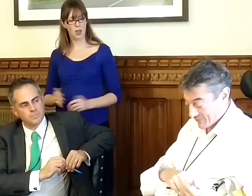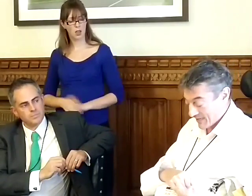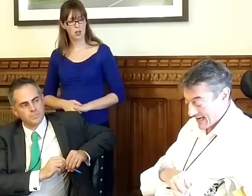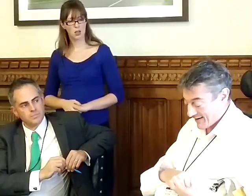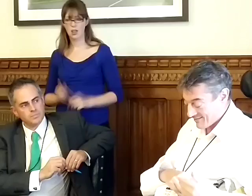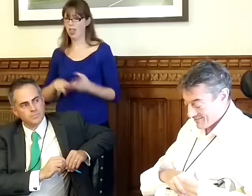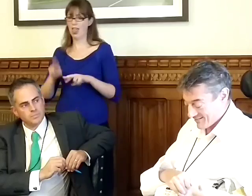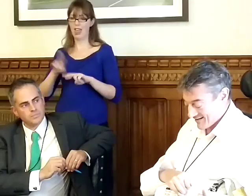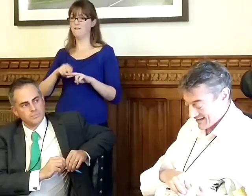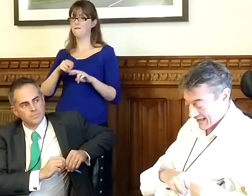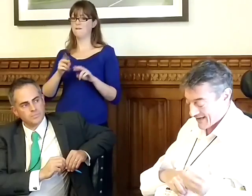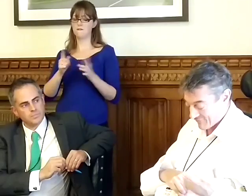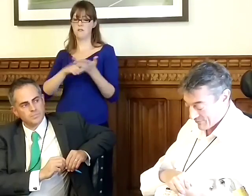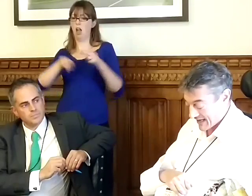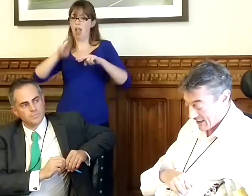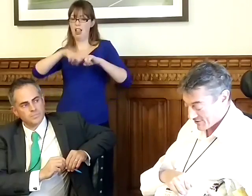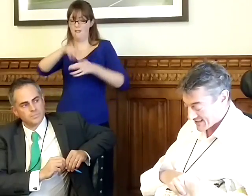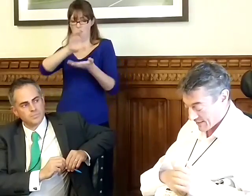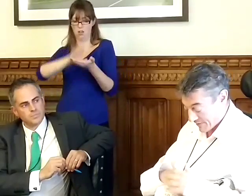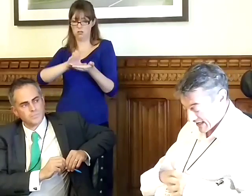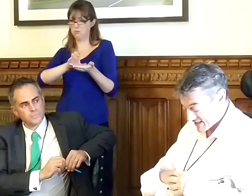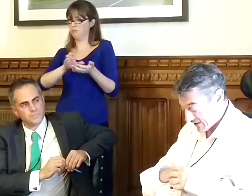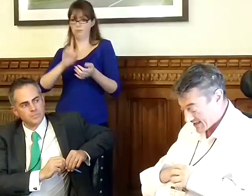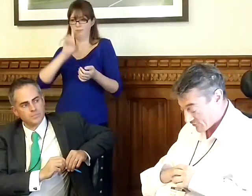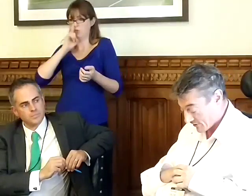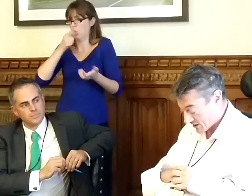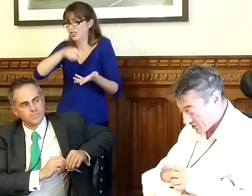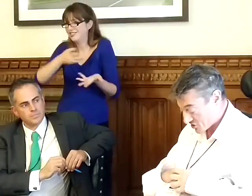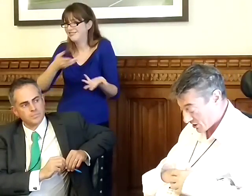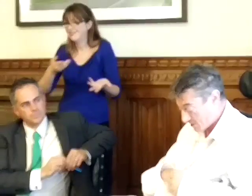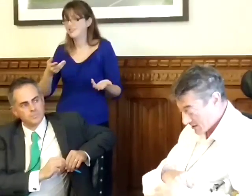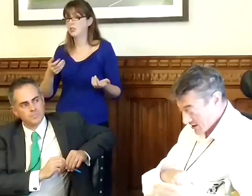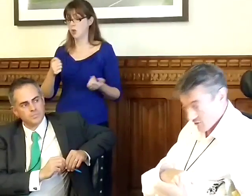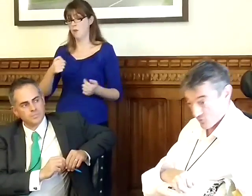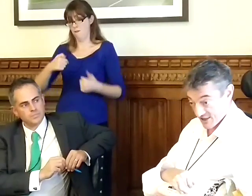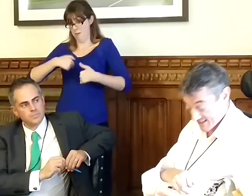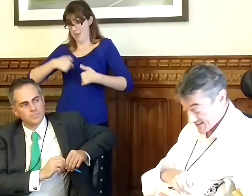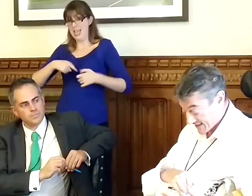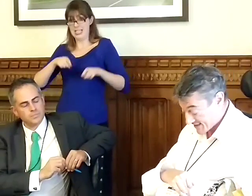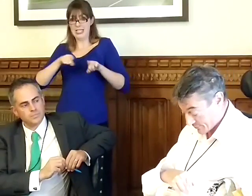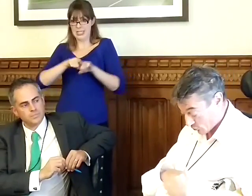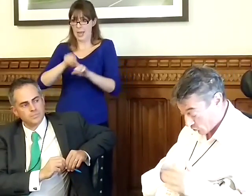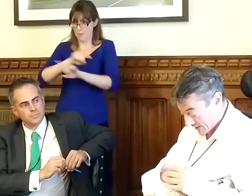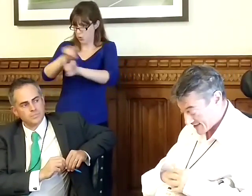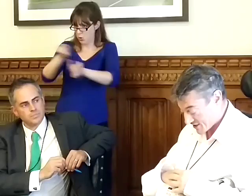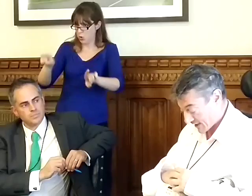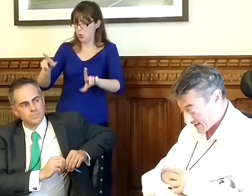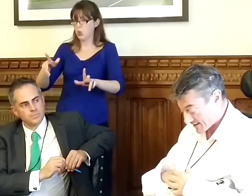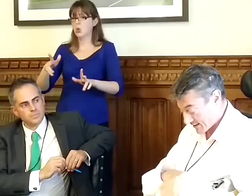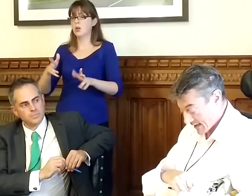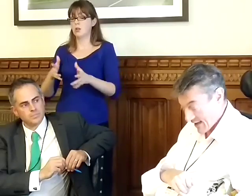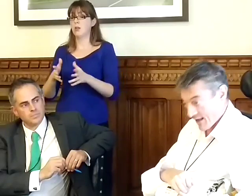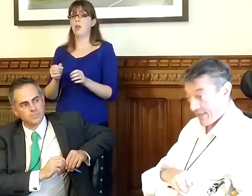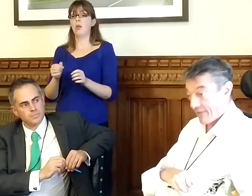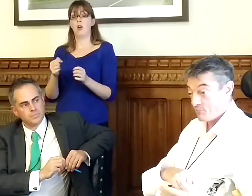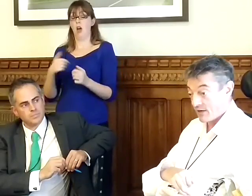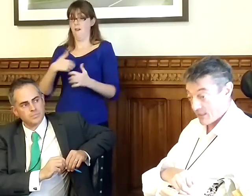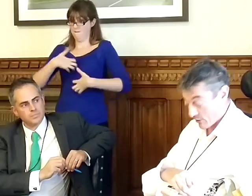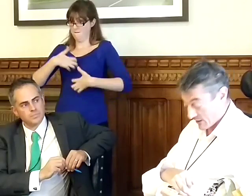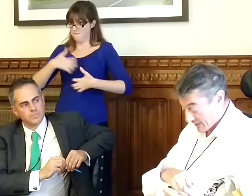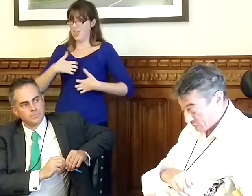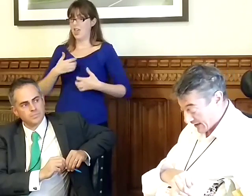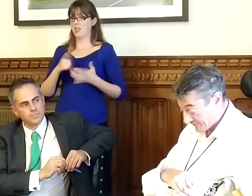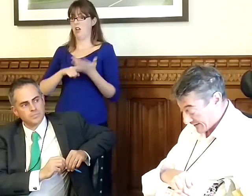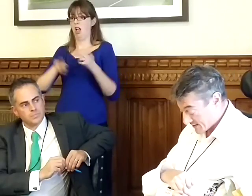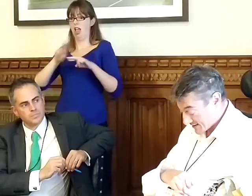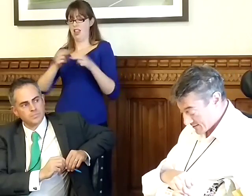So for me, like everybody else, the biggest fears on the closure, or just as this report illustrates, that the